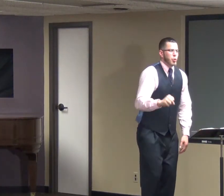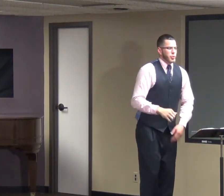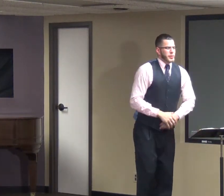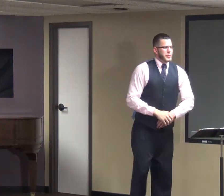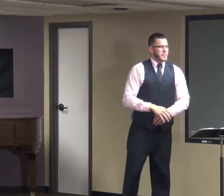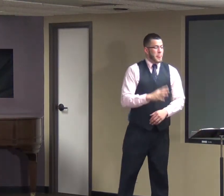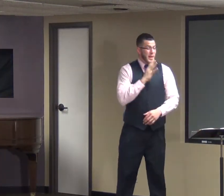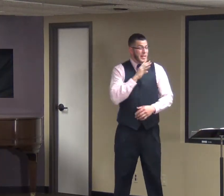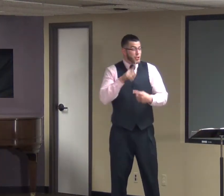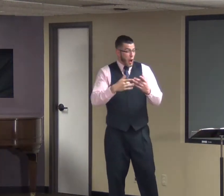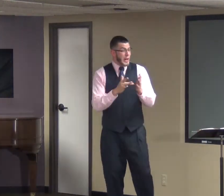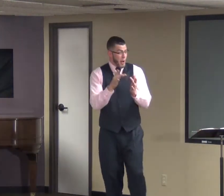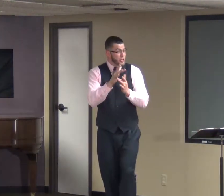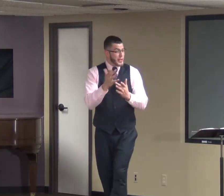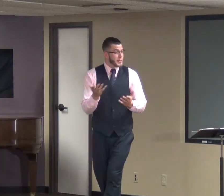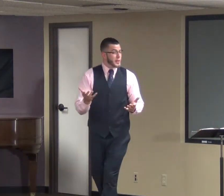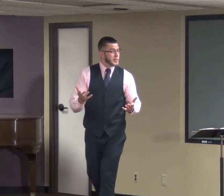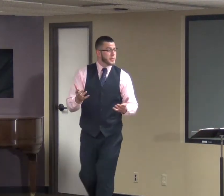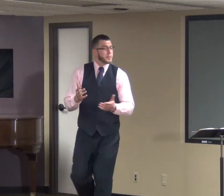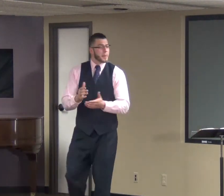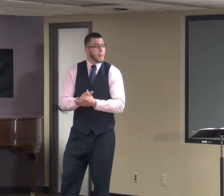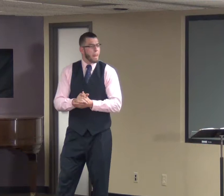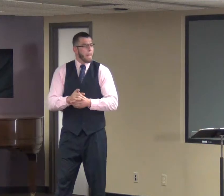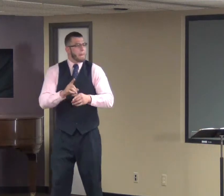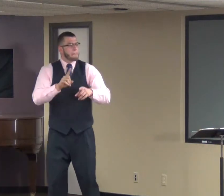news. It's talking about Jesus.